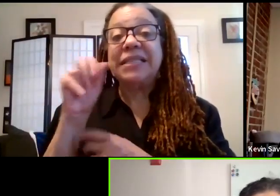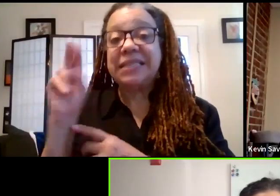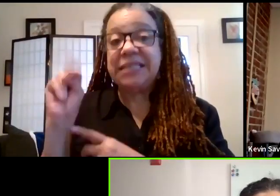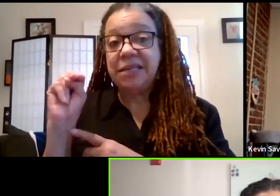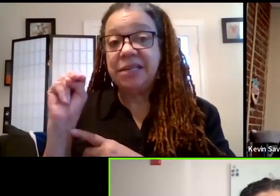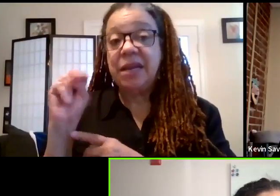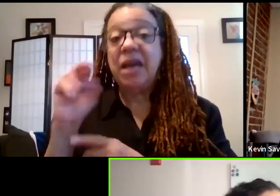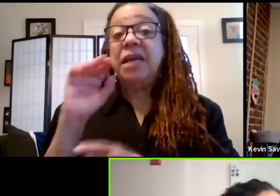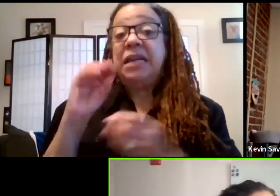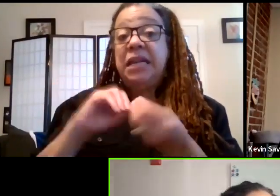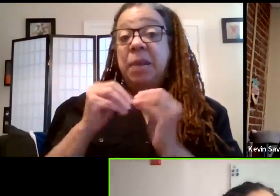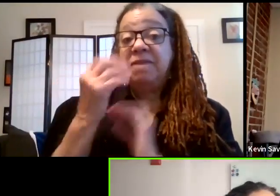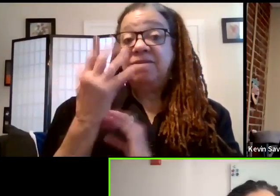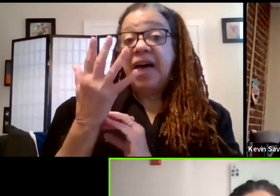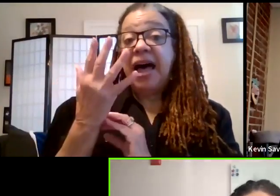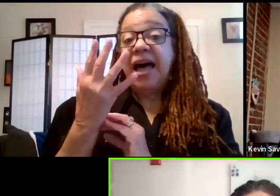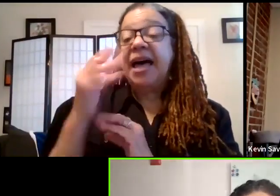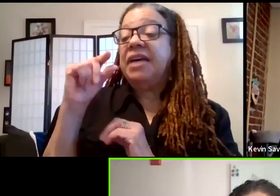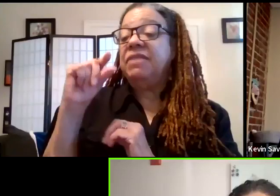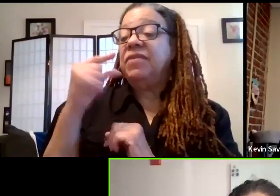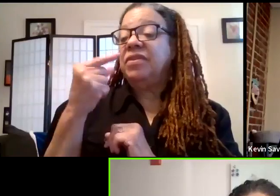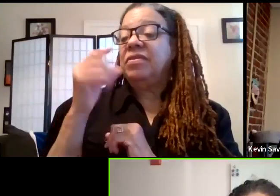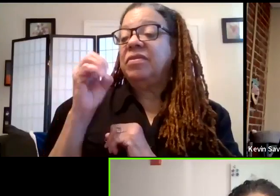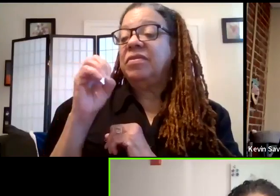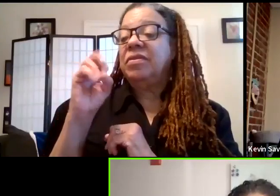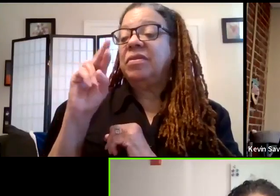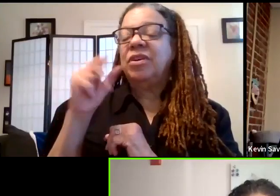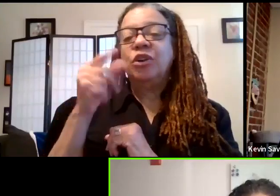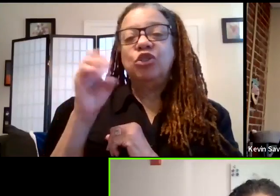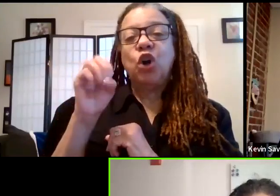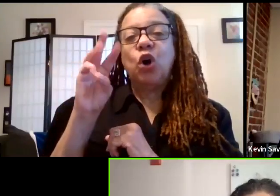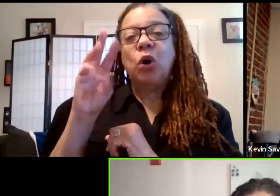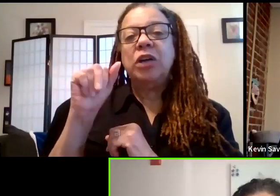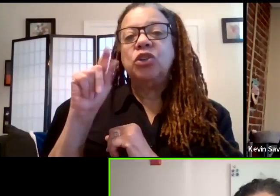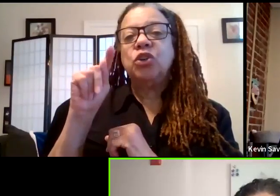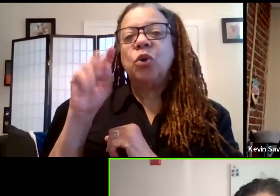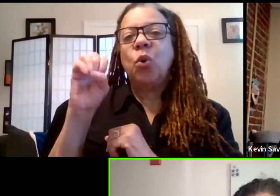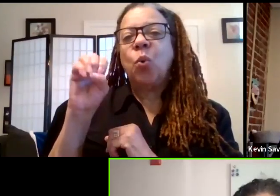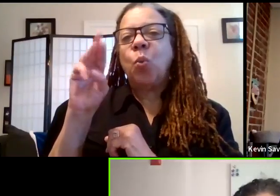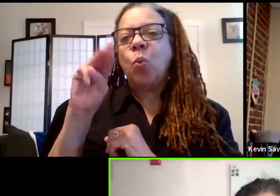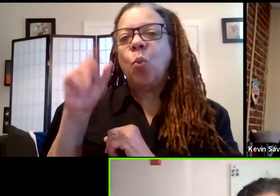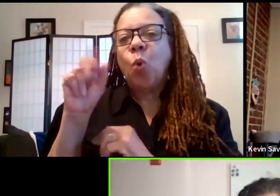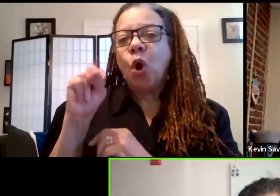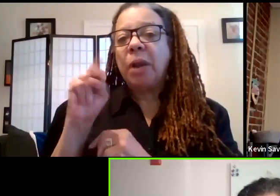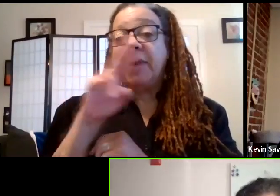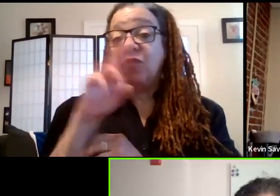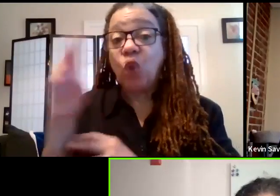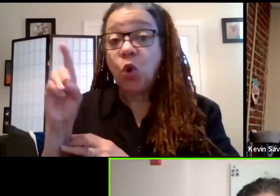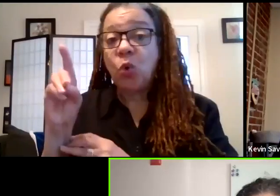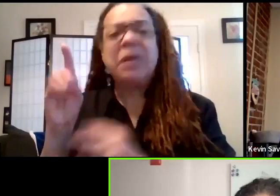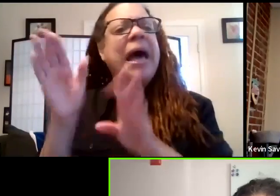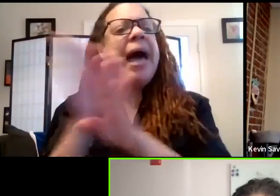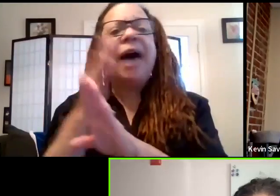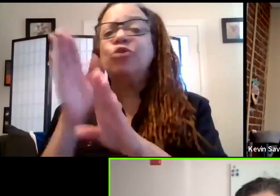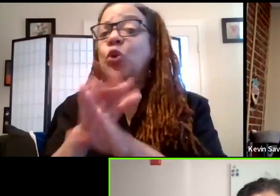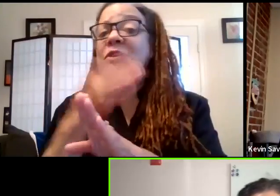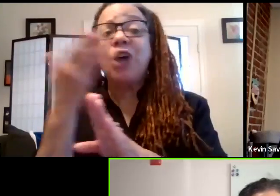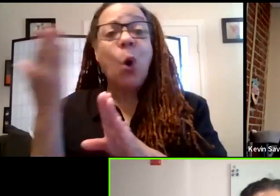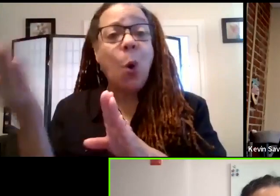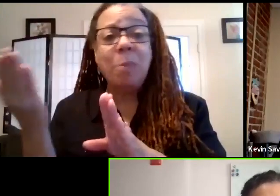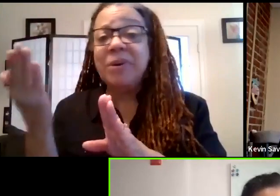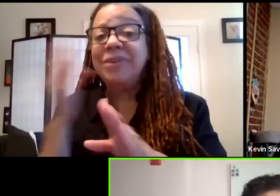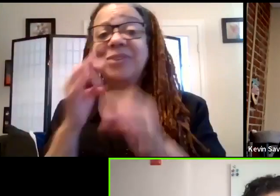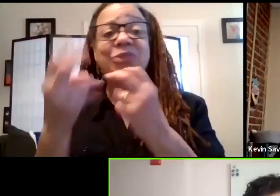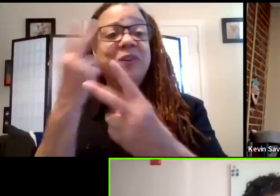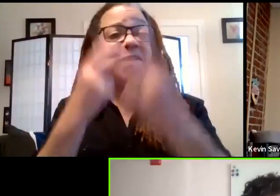Road, and our doors are open to anybody who wants to come visit us and need us.